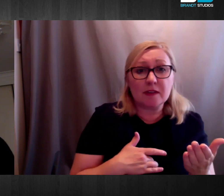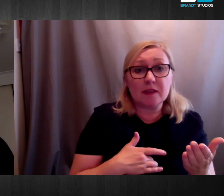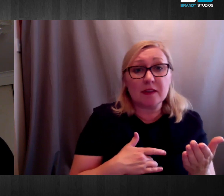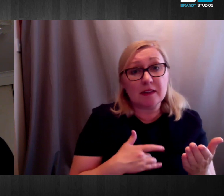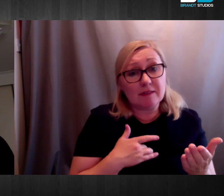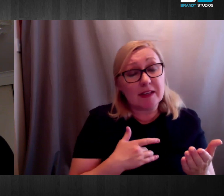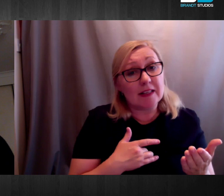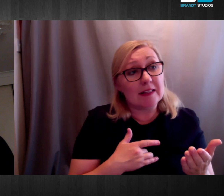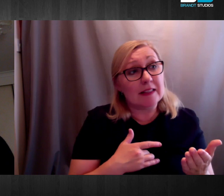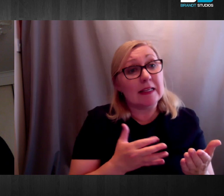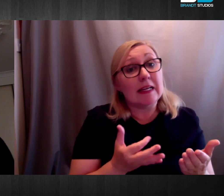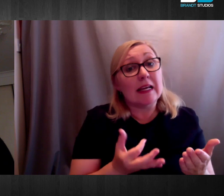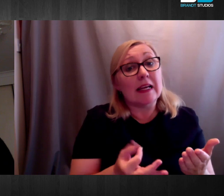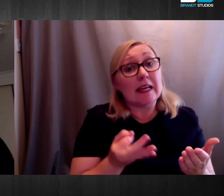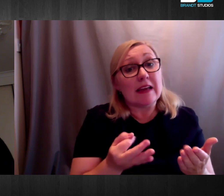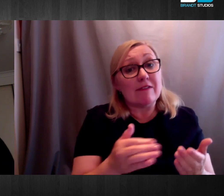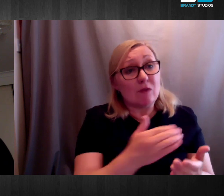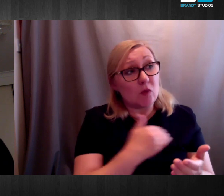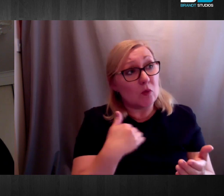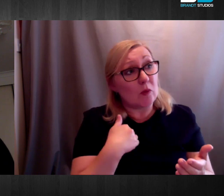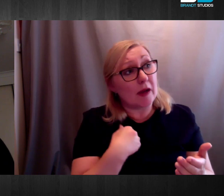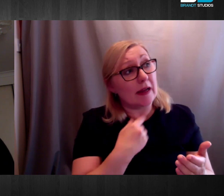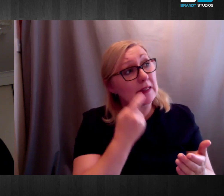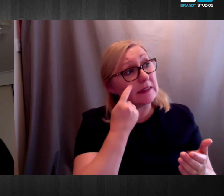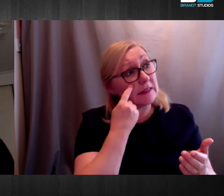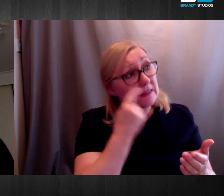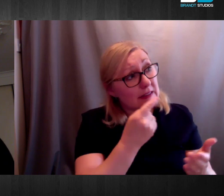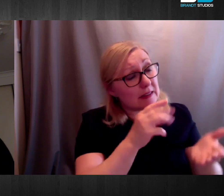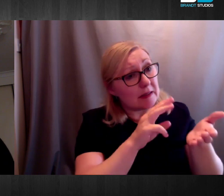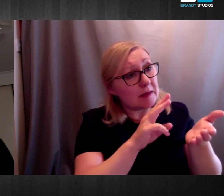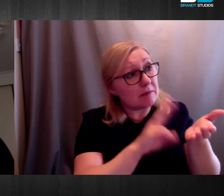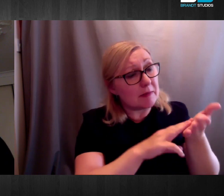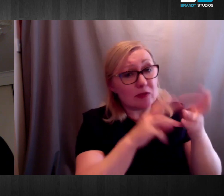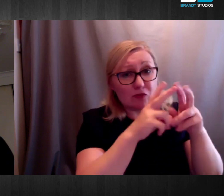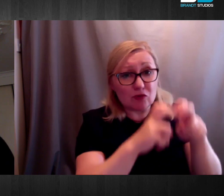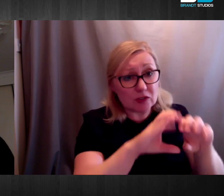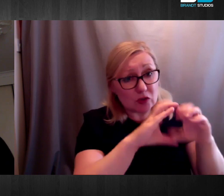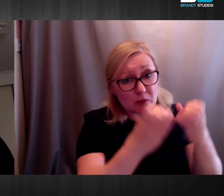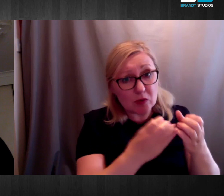involved the community voice or not, but knocked very loudly. And